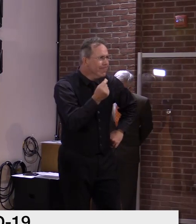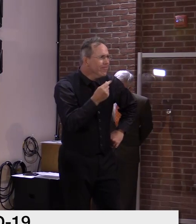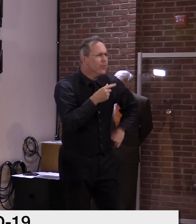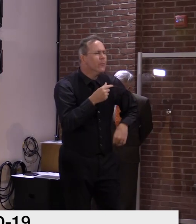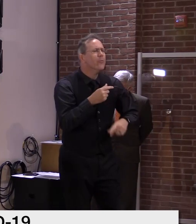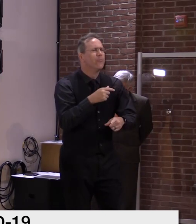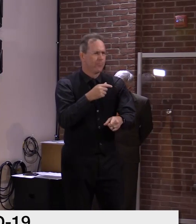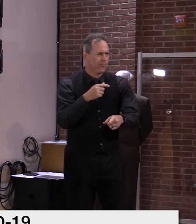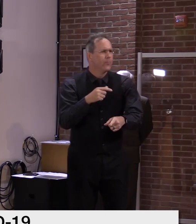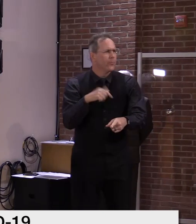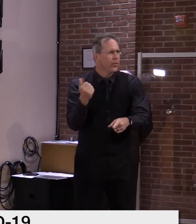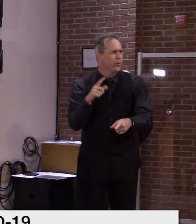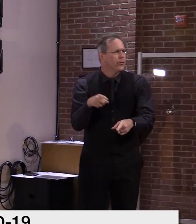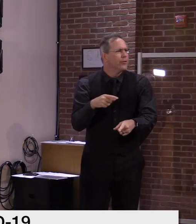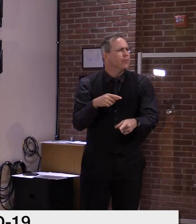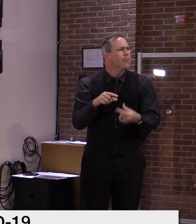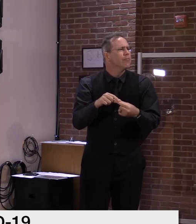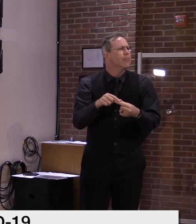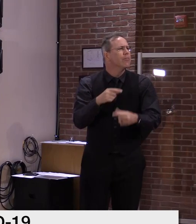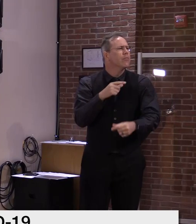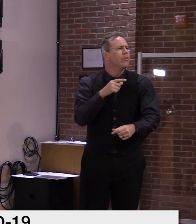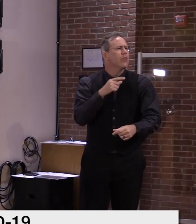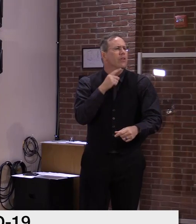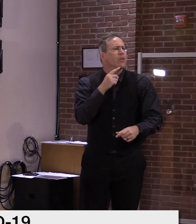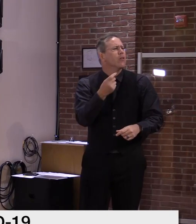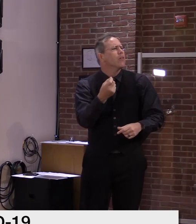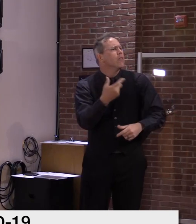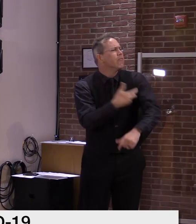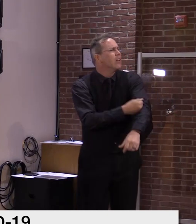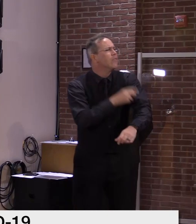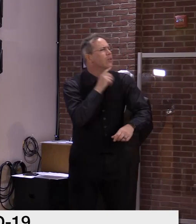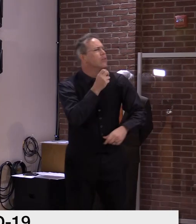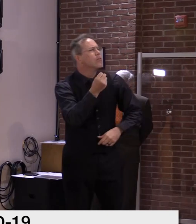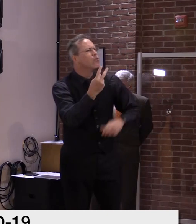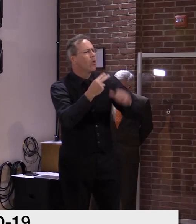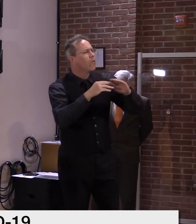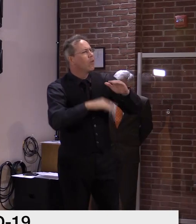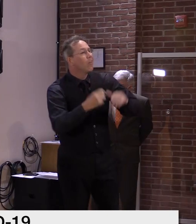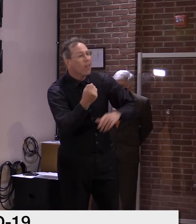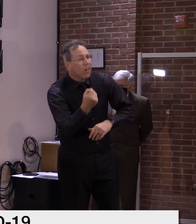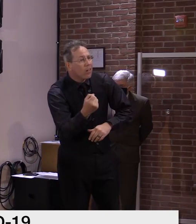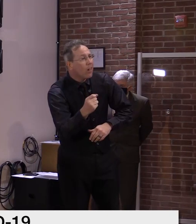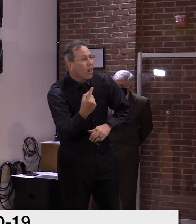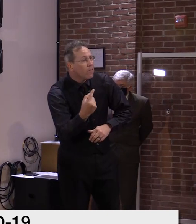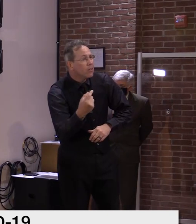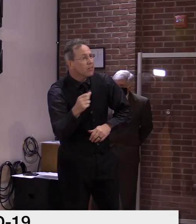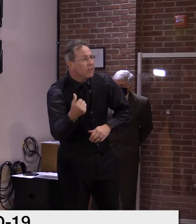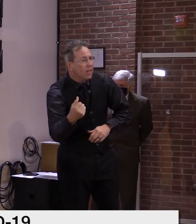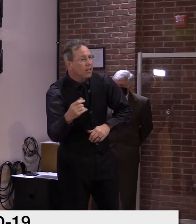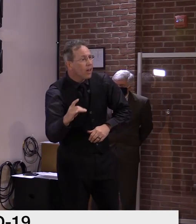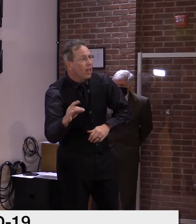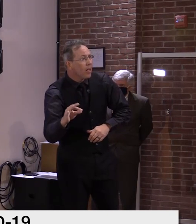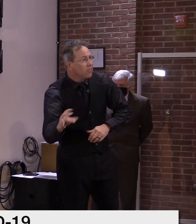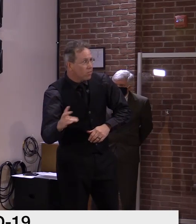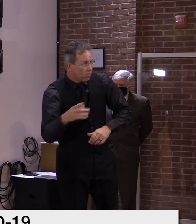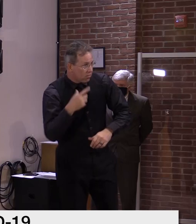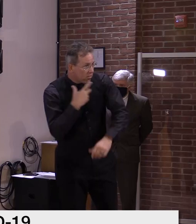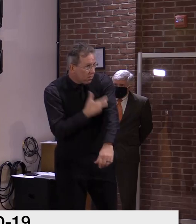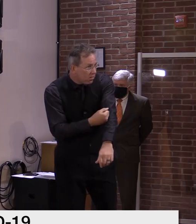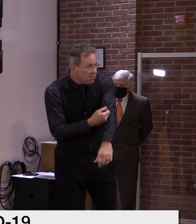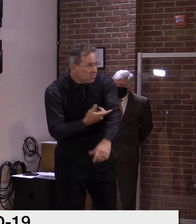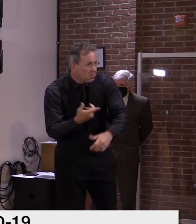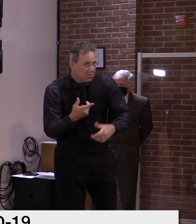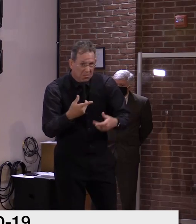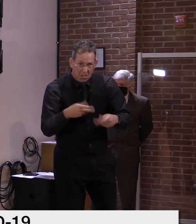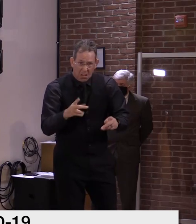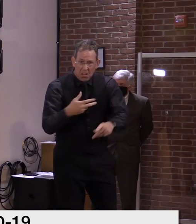vaccine for under 12? It seems like that's not looking any time before the fall, is it? Yeah, I believe it's